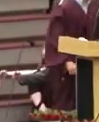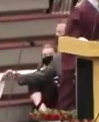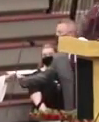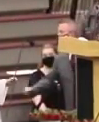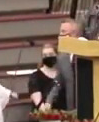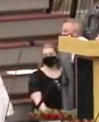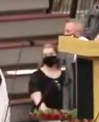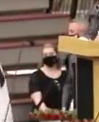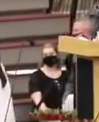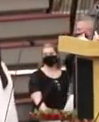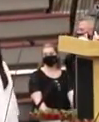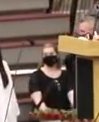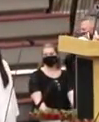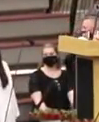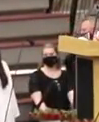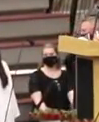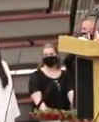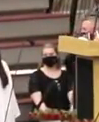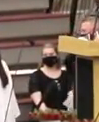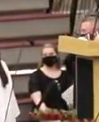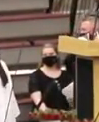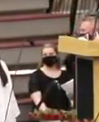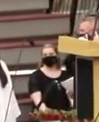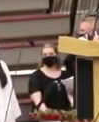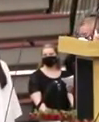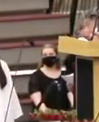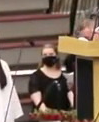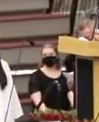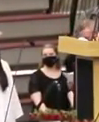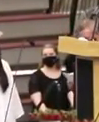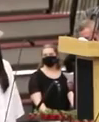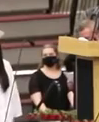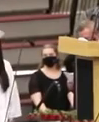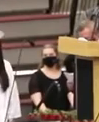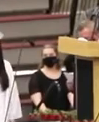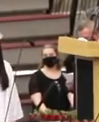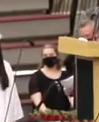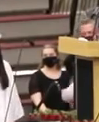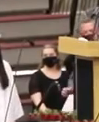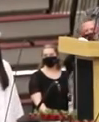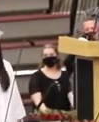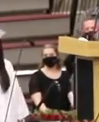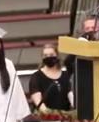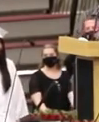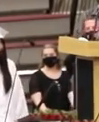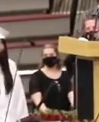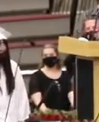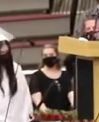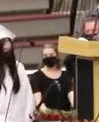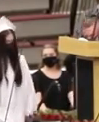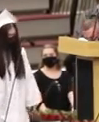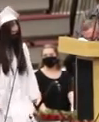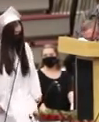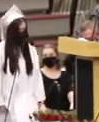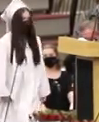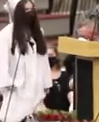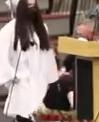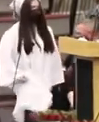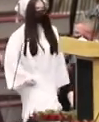Yeah. Juliana Noel